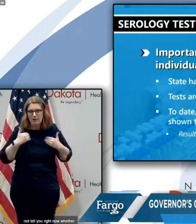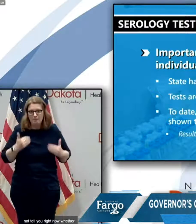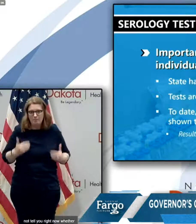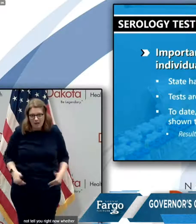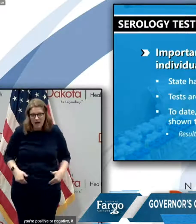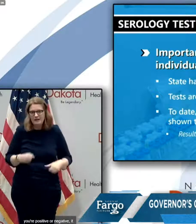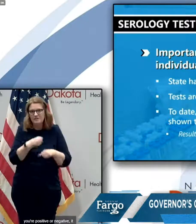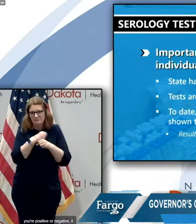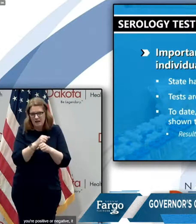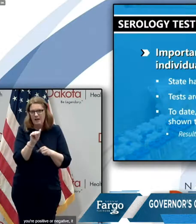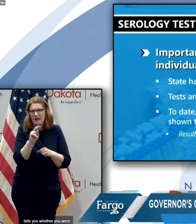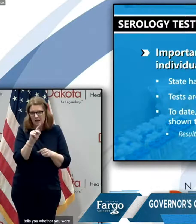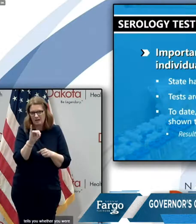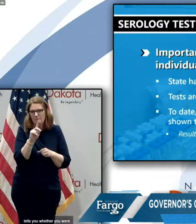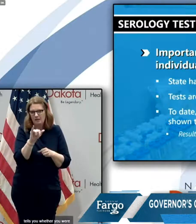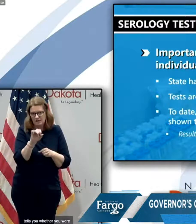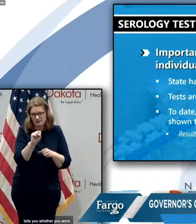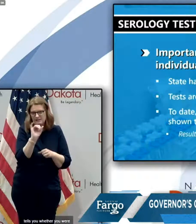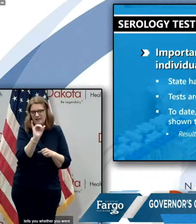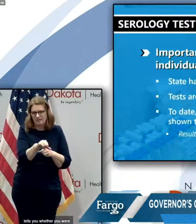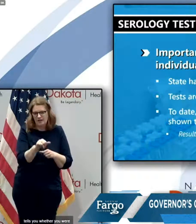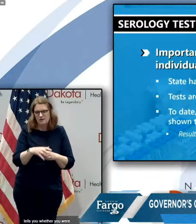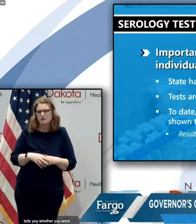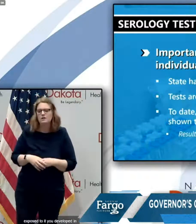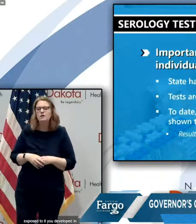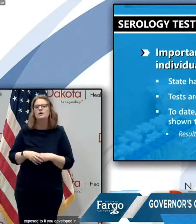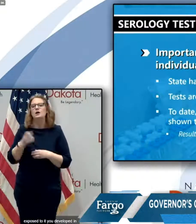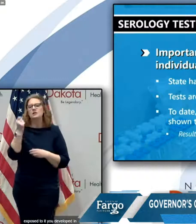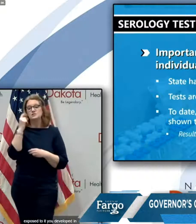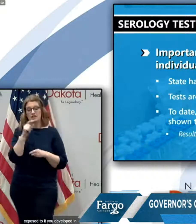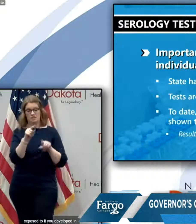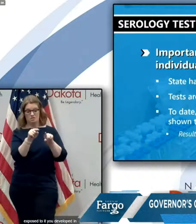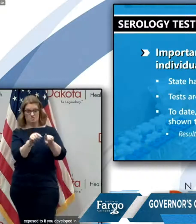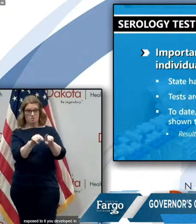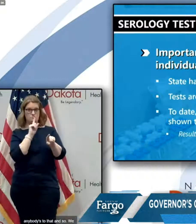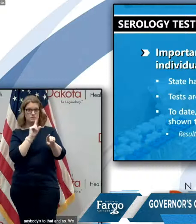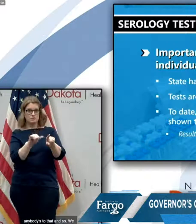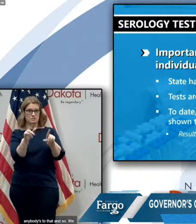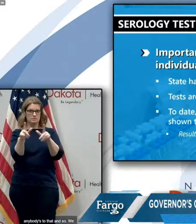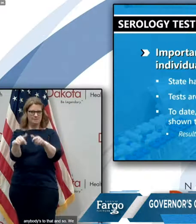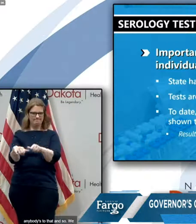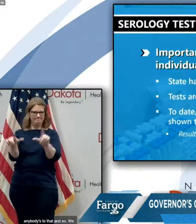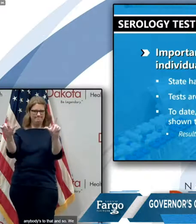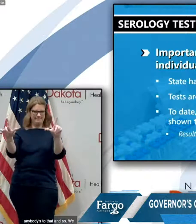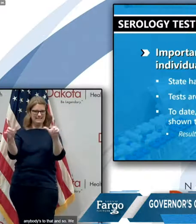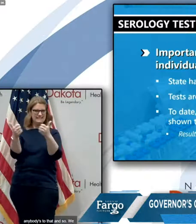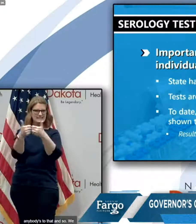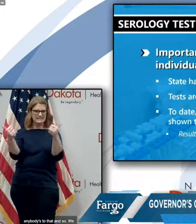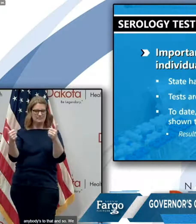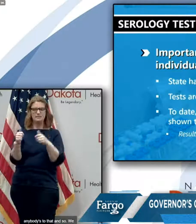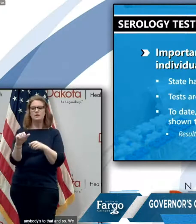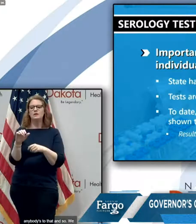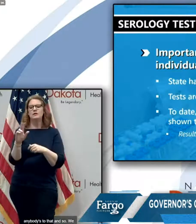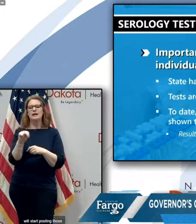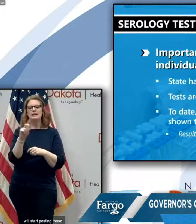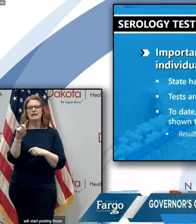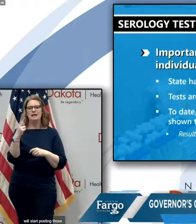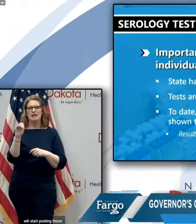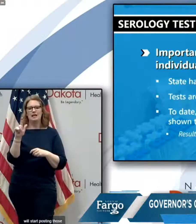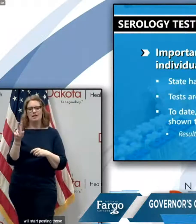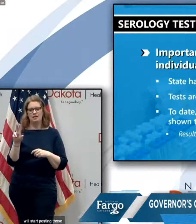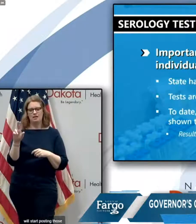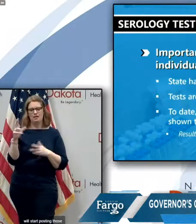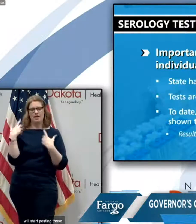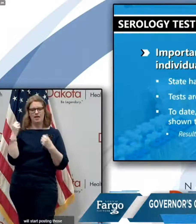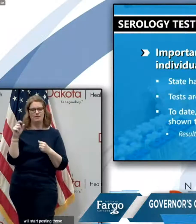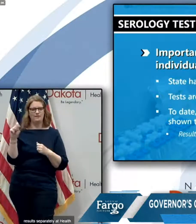will start posting those results separately at health.nd.gov coronavirus. So those will be out there. But